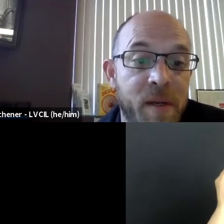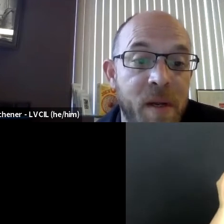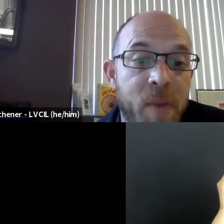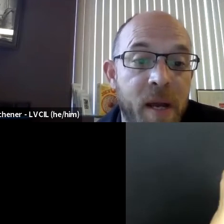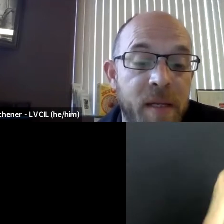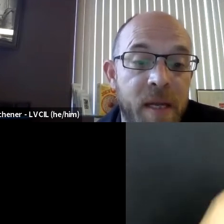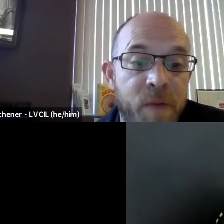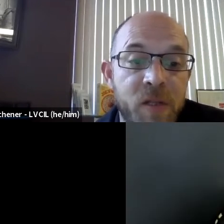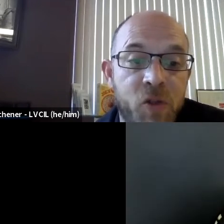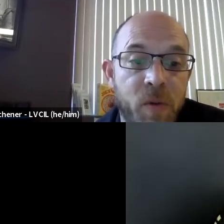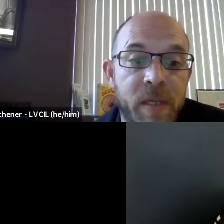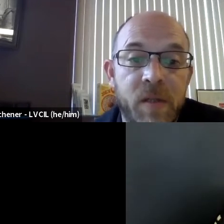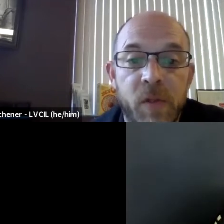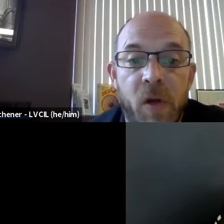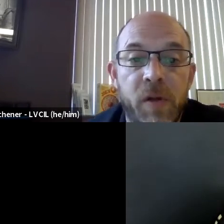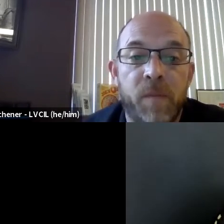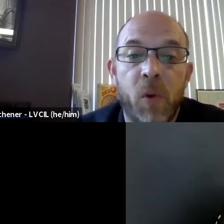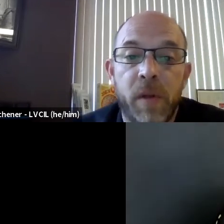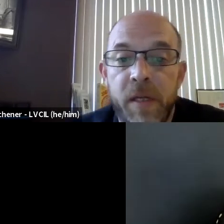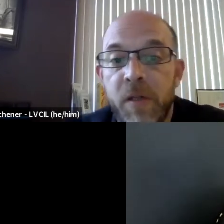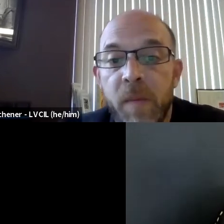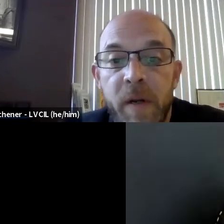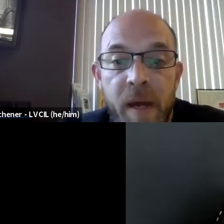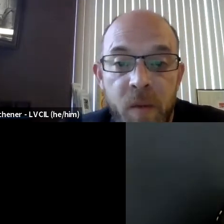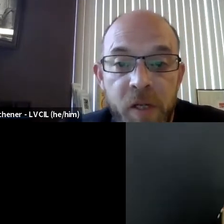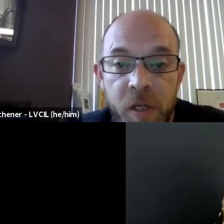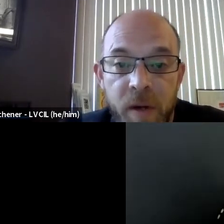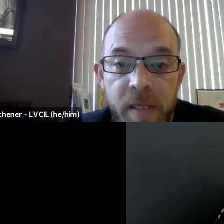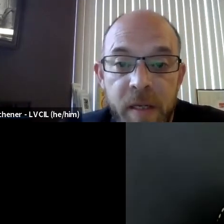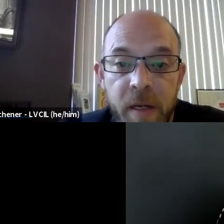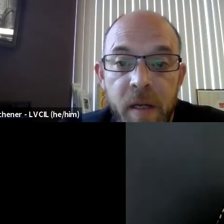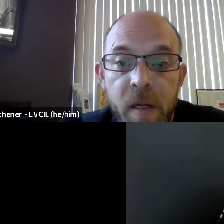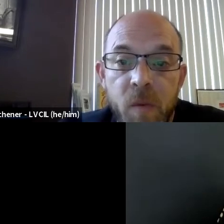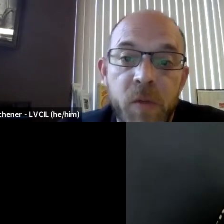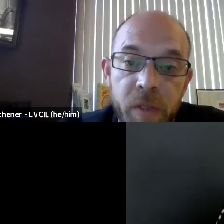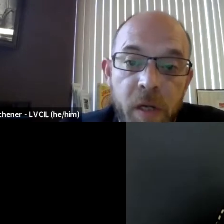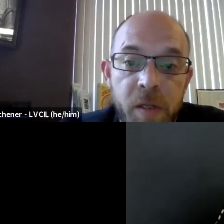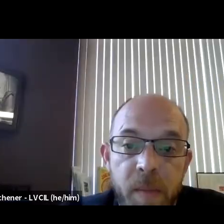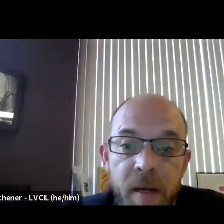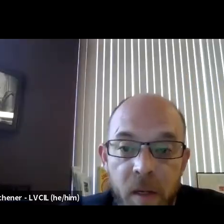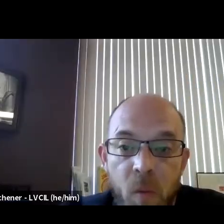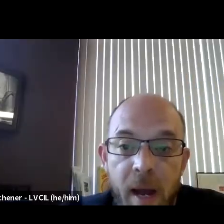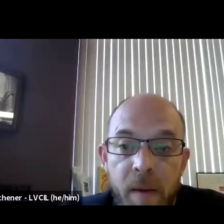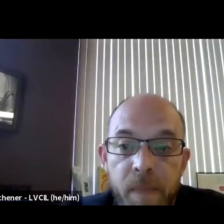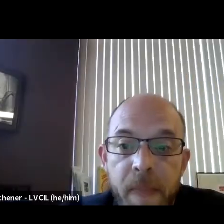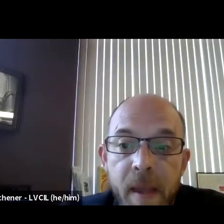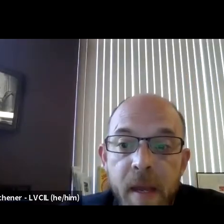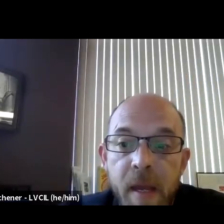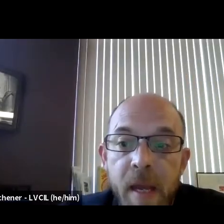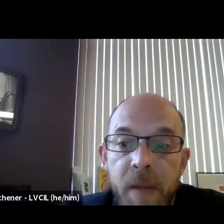true. But if it is true, it's the result of poorly determined evaluation criteria, which we'll talk to you about in a little